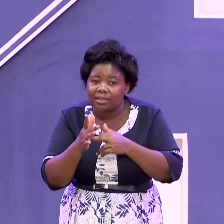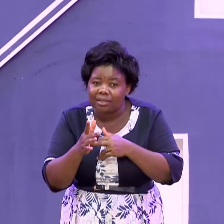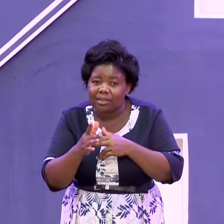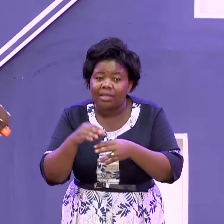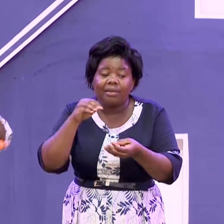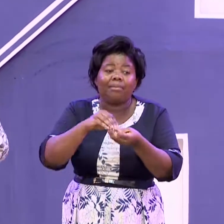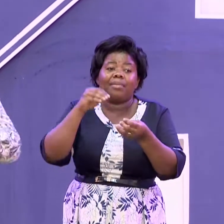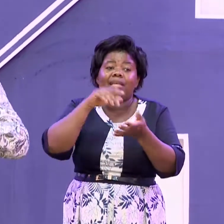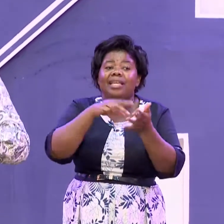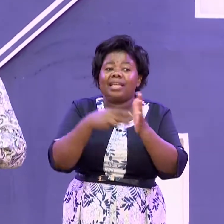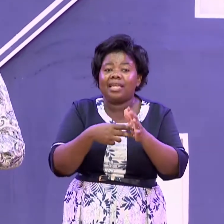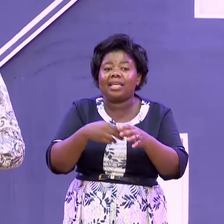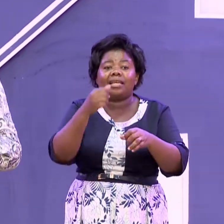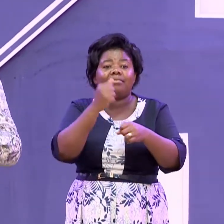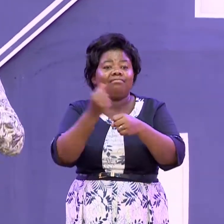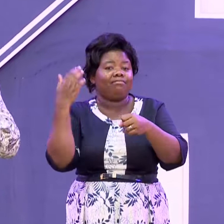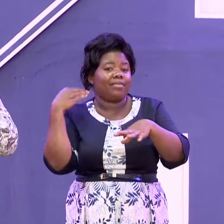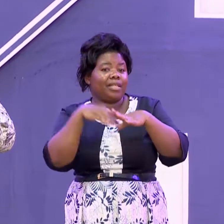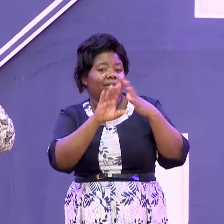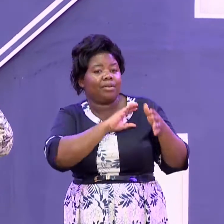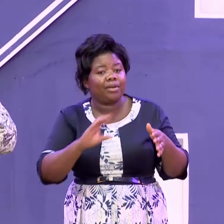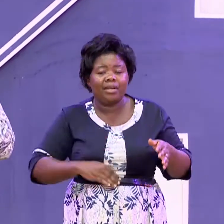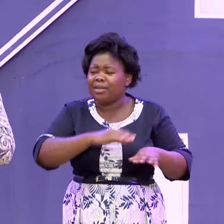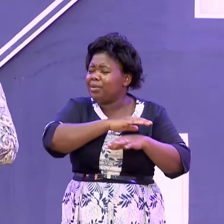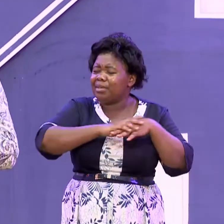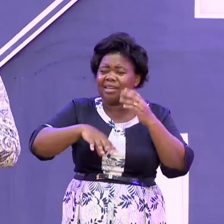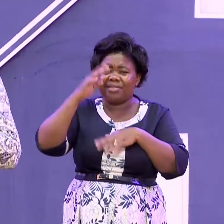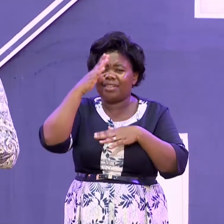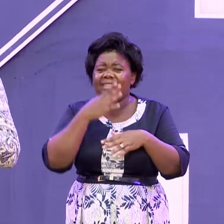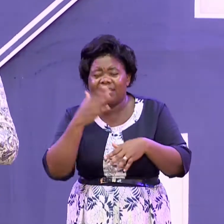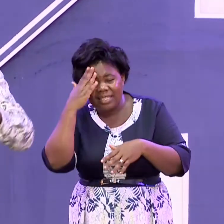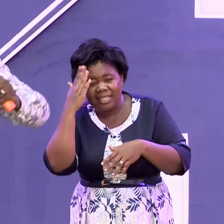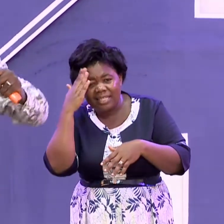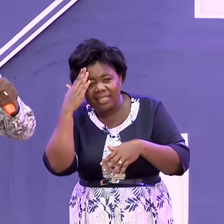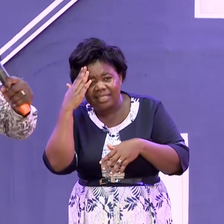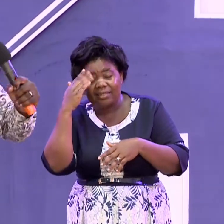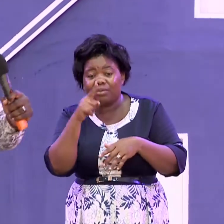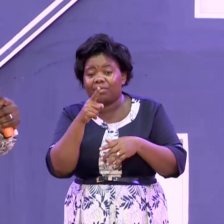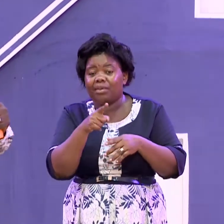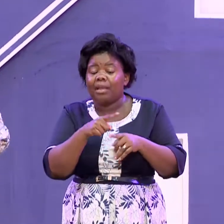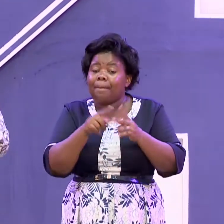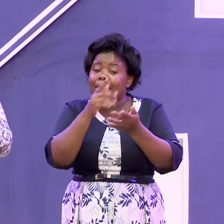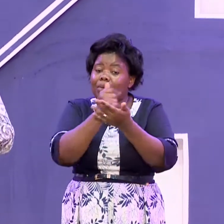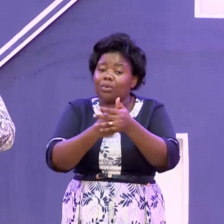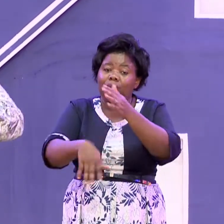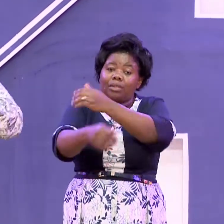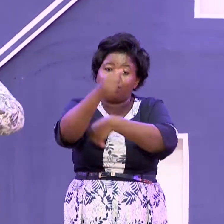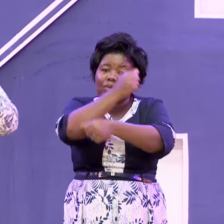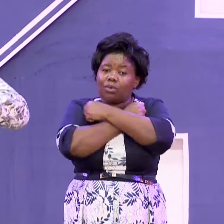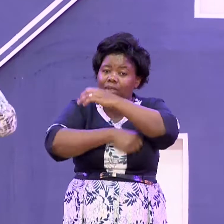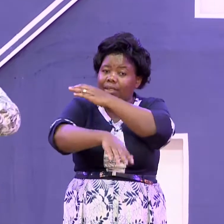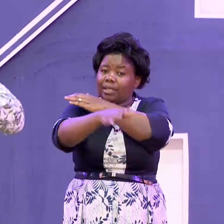he's a brother in Christ. You don't need to know him physically. Because agape love does not